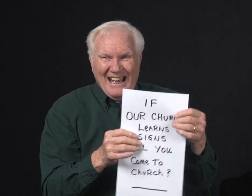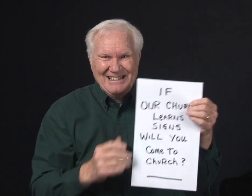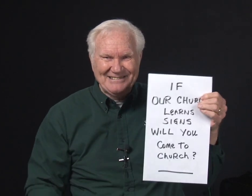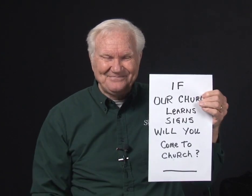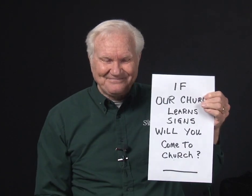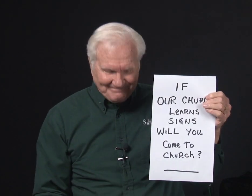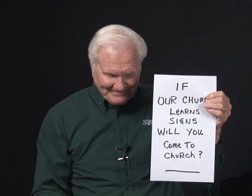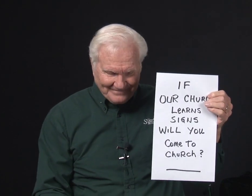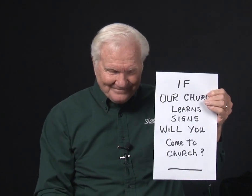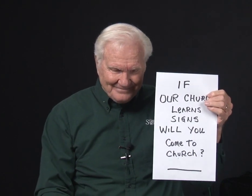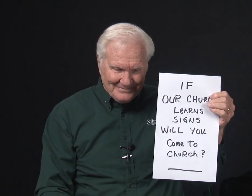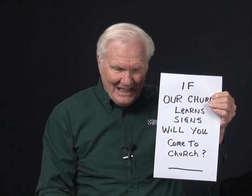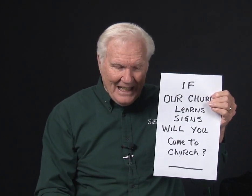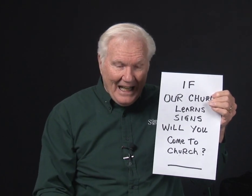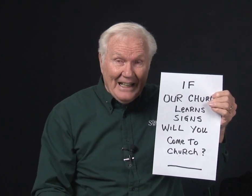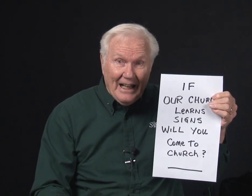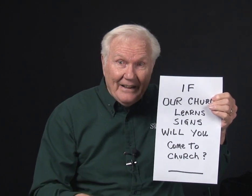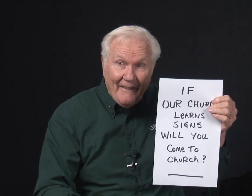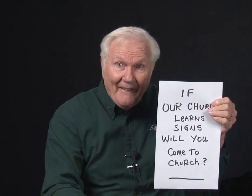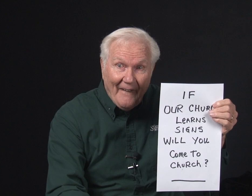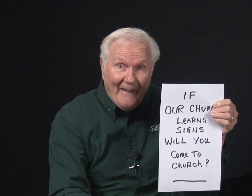sign, and